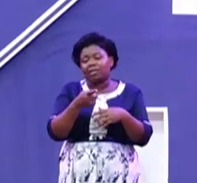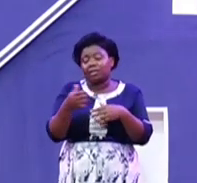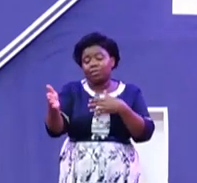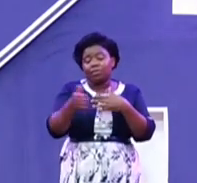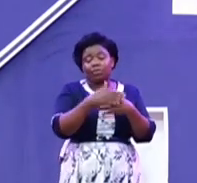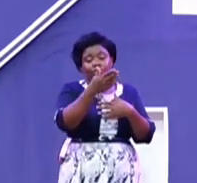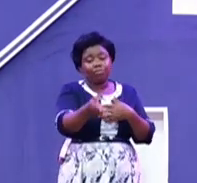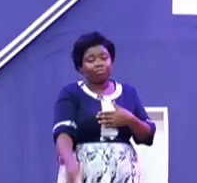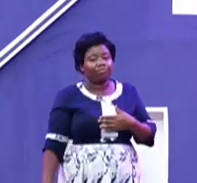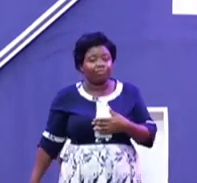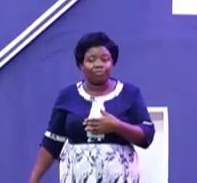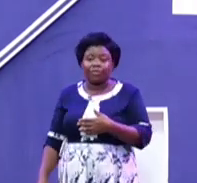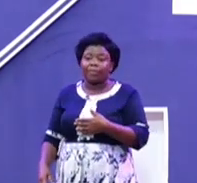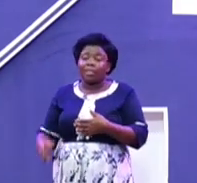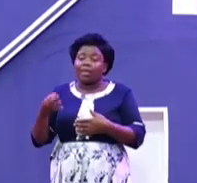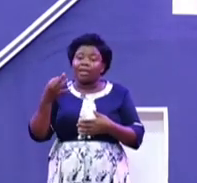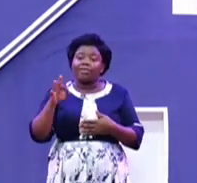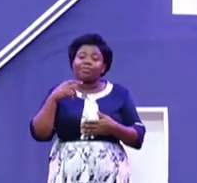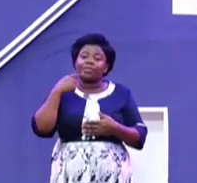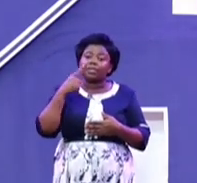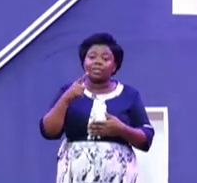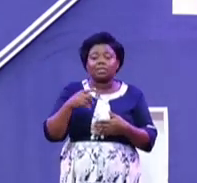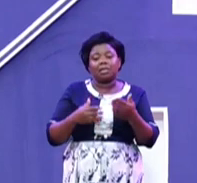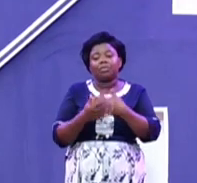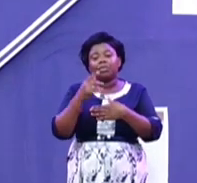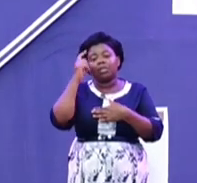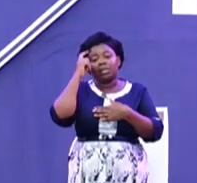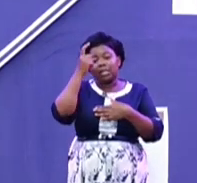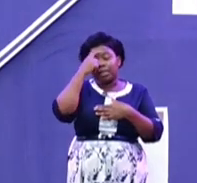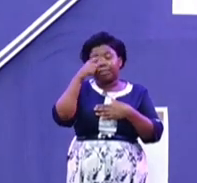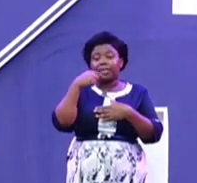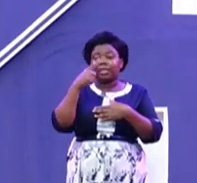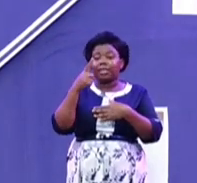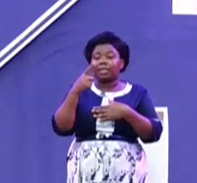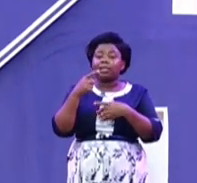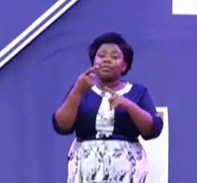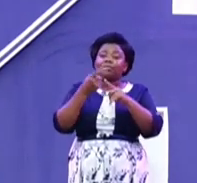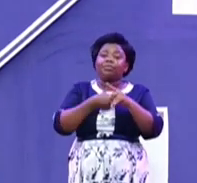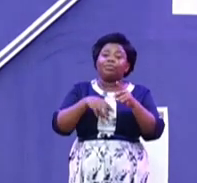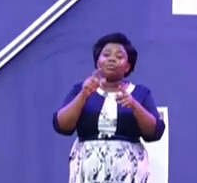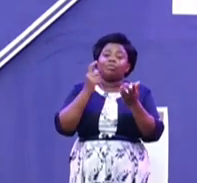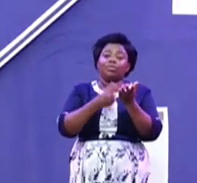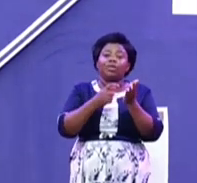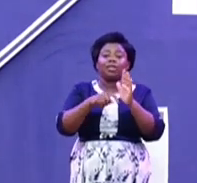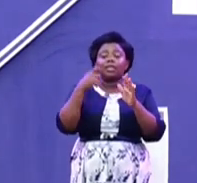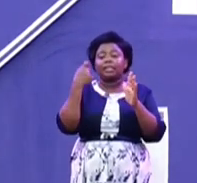agigadde singa tukeera enkya Bank of Uganda ba gavumenti ya Uganda nega nti ku musolo gwa Uganda ngenda bawangako